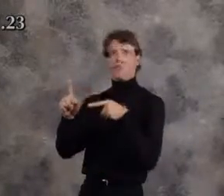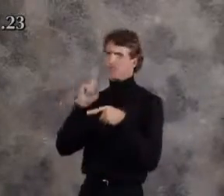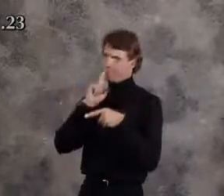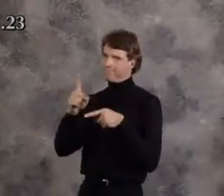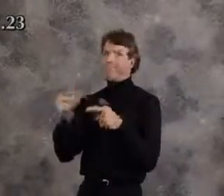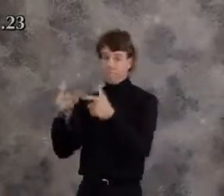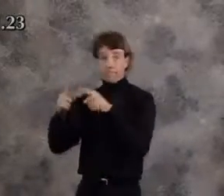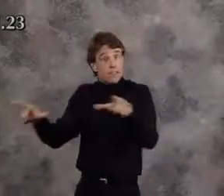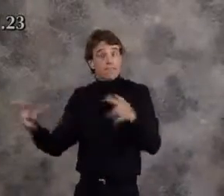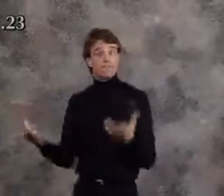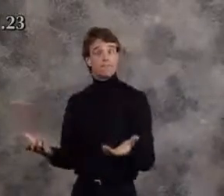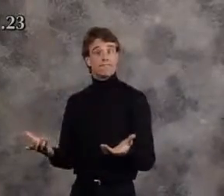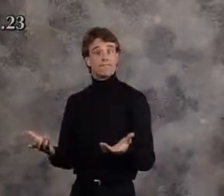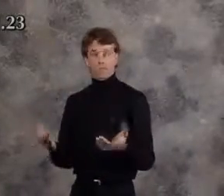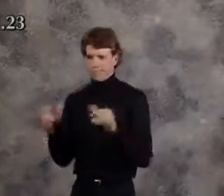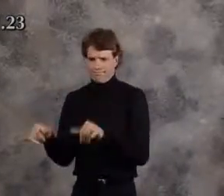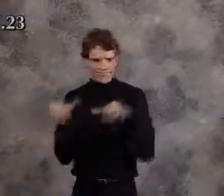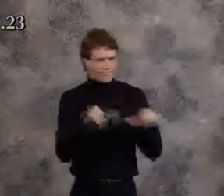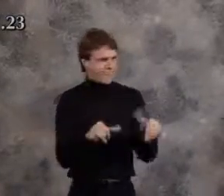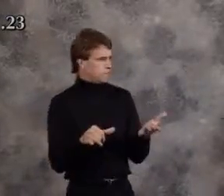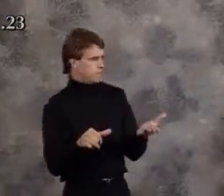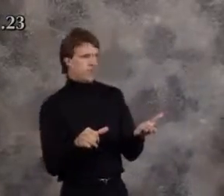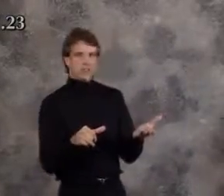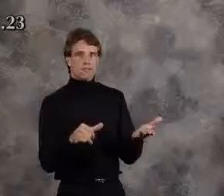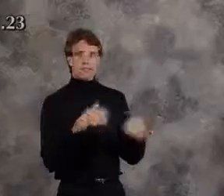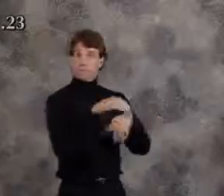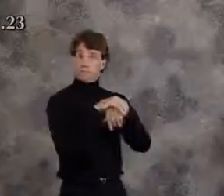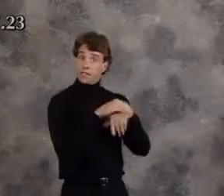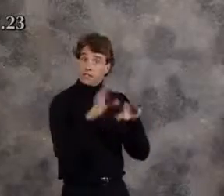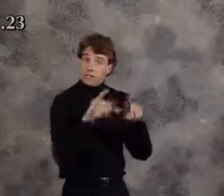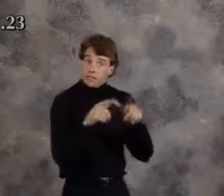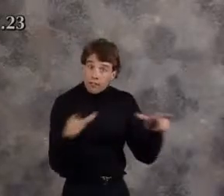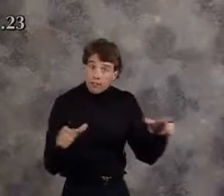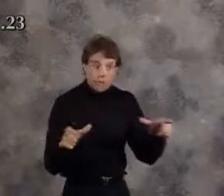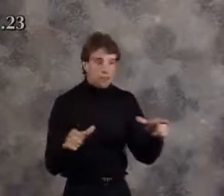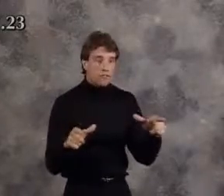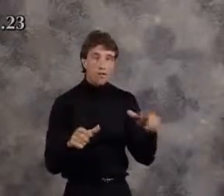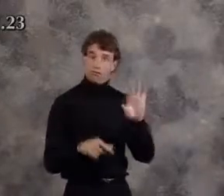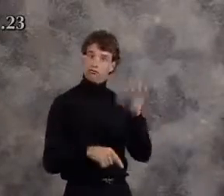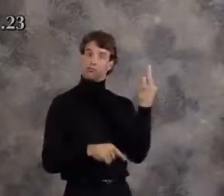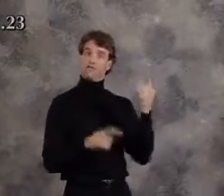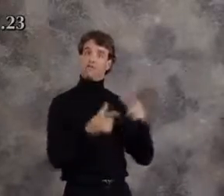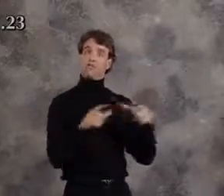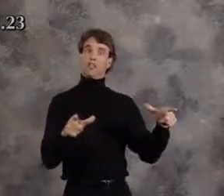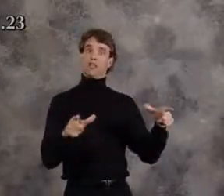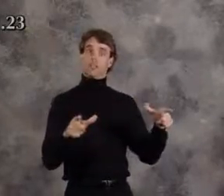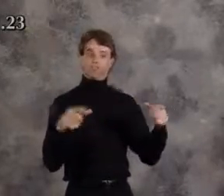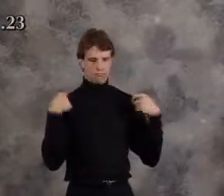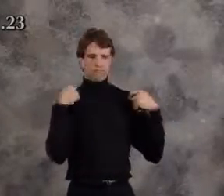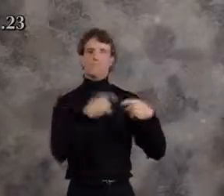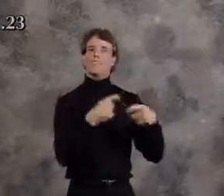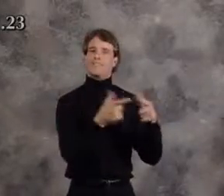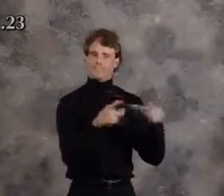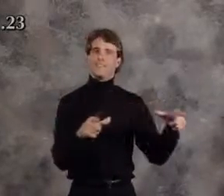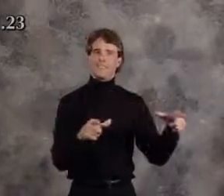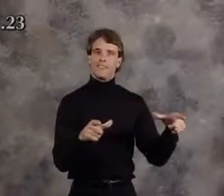ASL is a true language, like English, French, or Spanish.